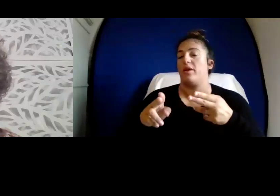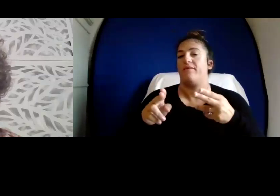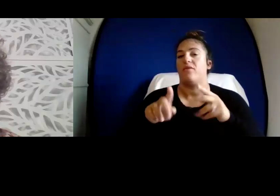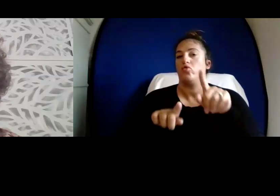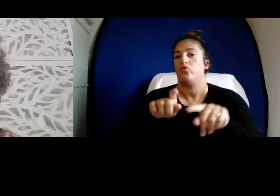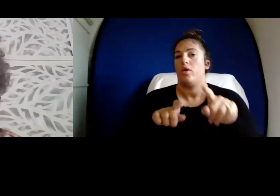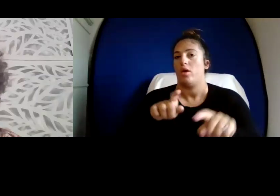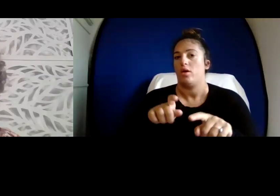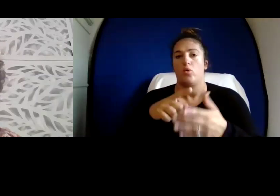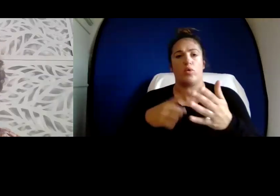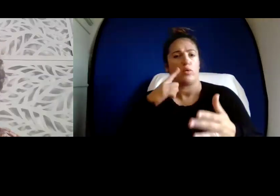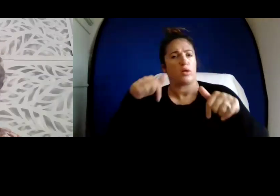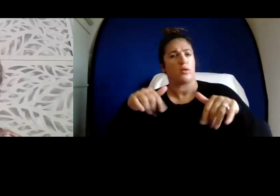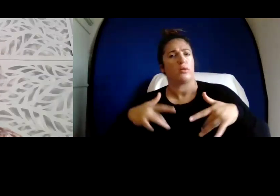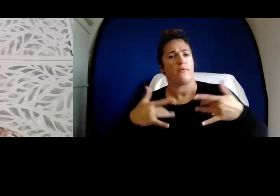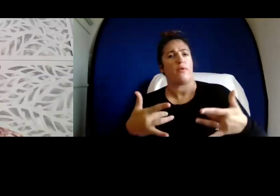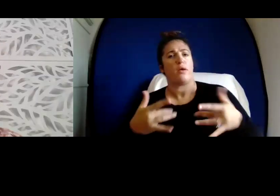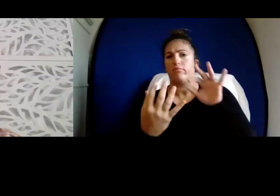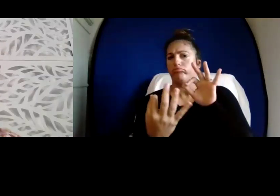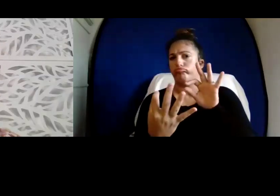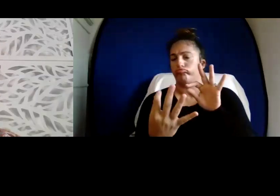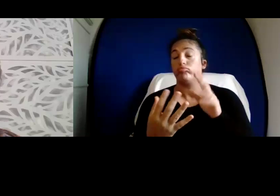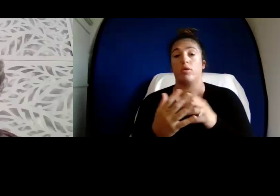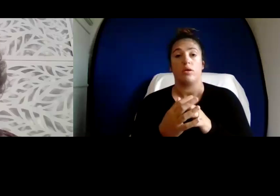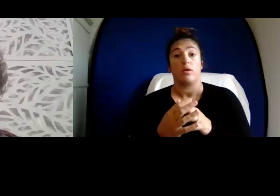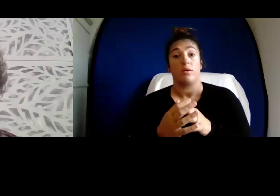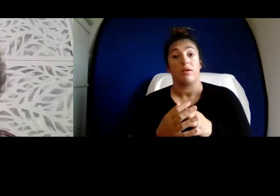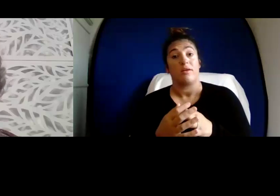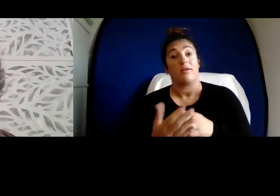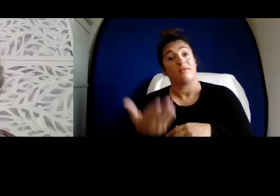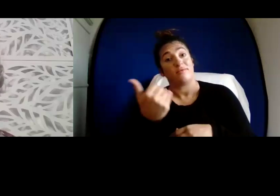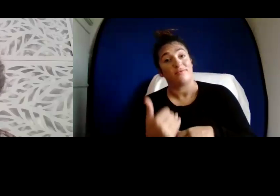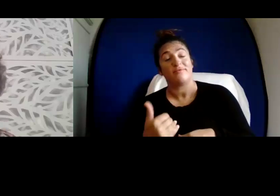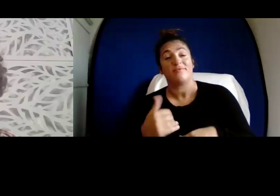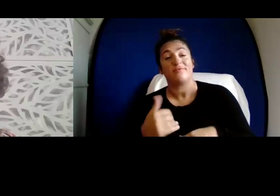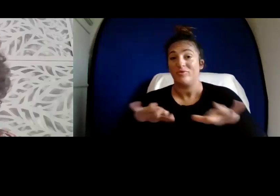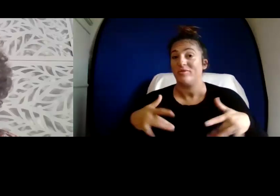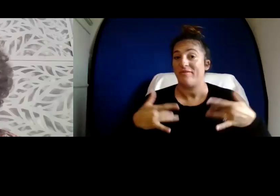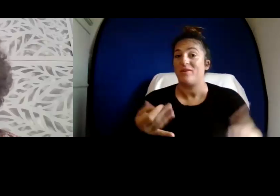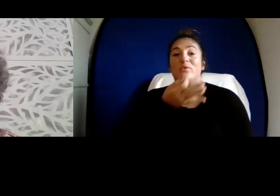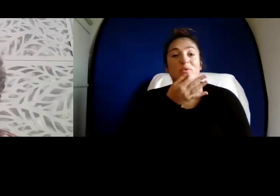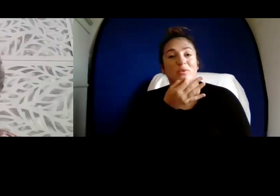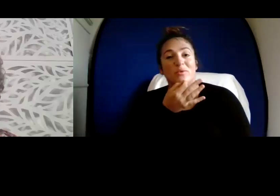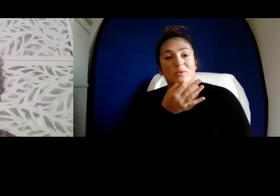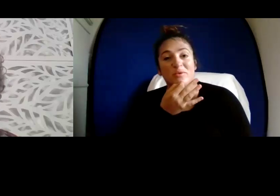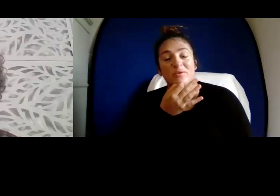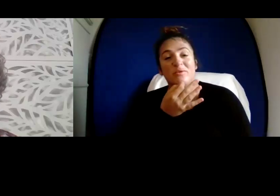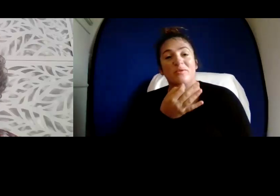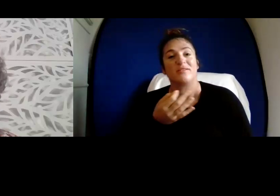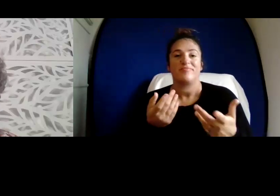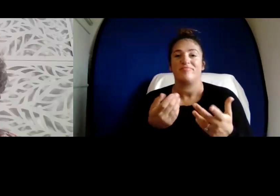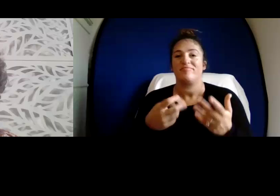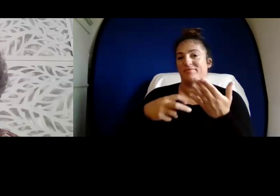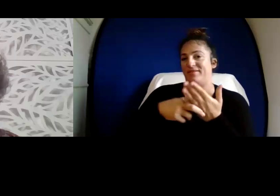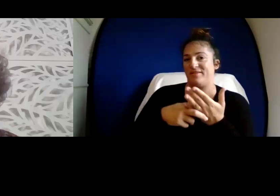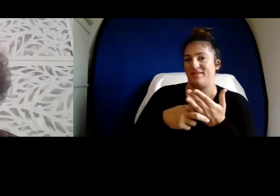to ask us what you think of the event. And we encourage you to come to our next children's events. As always, the tickets, materials, and the